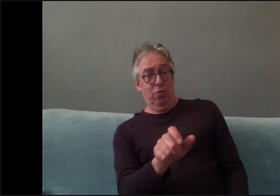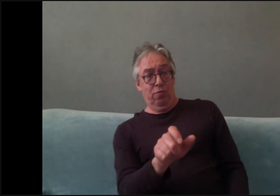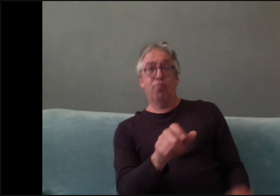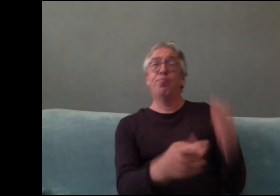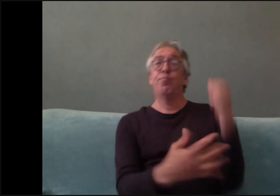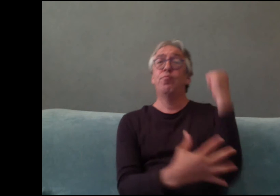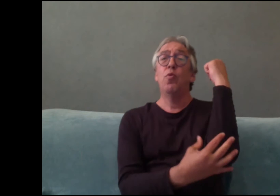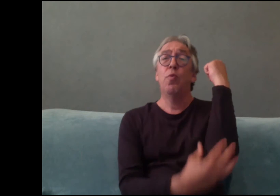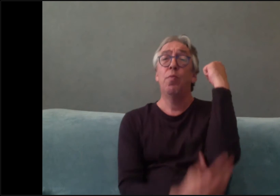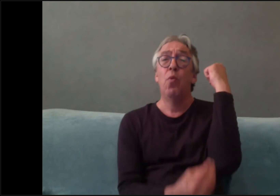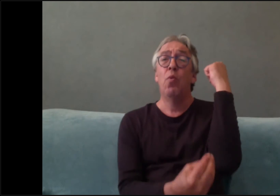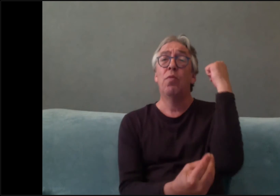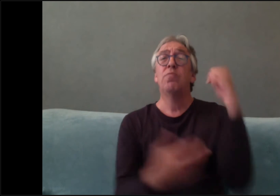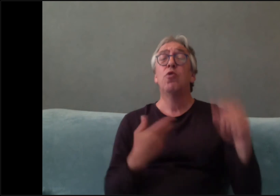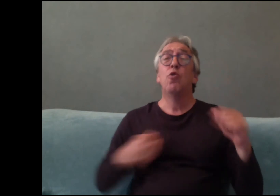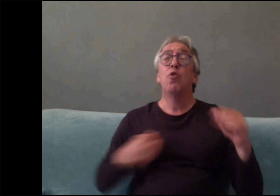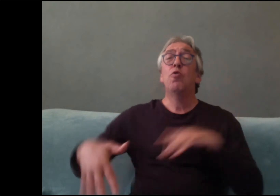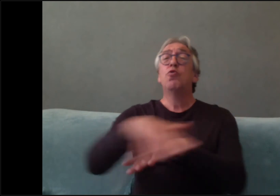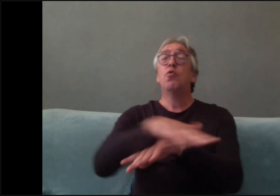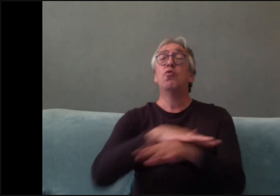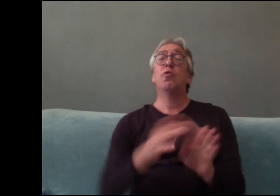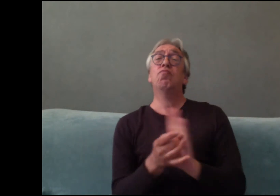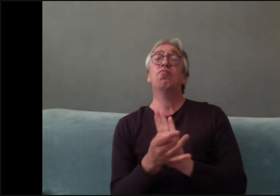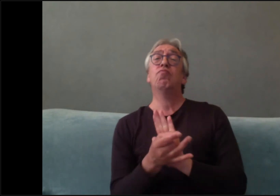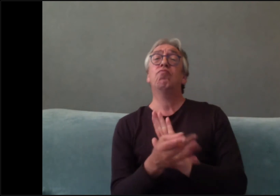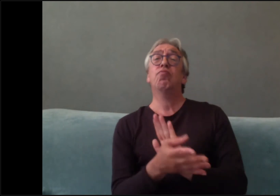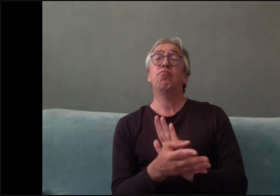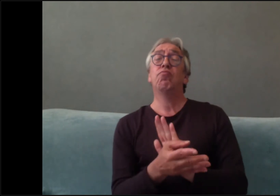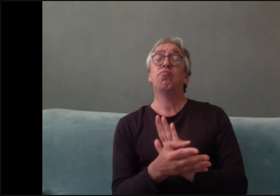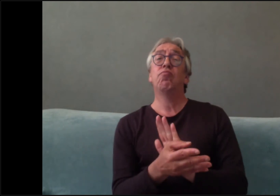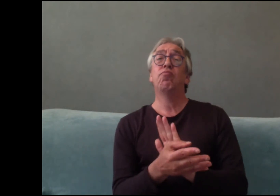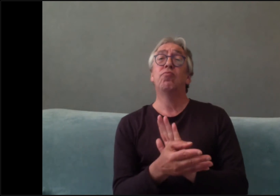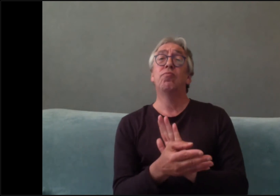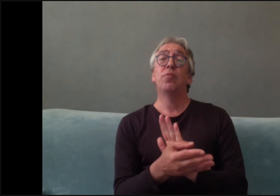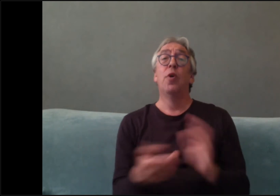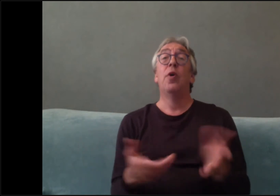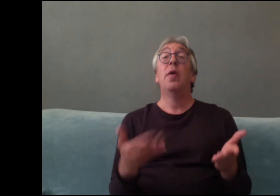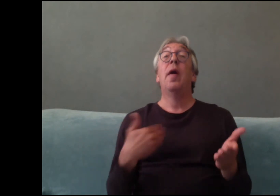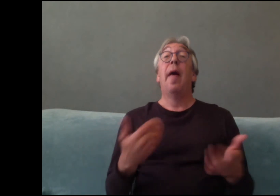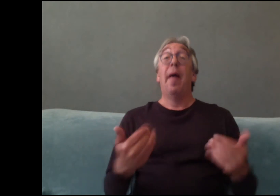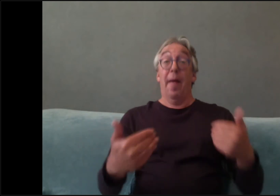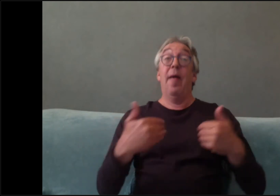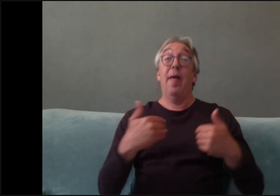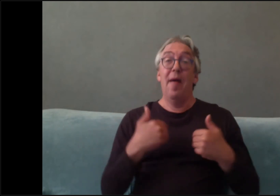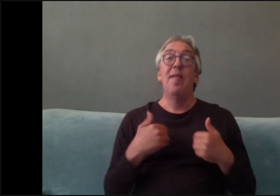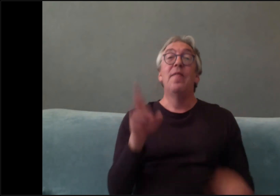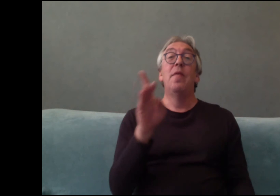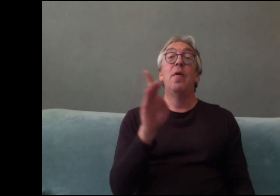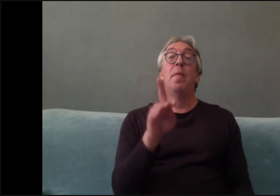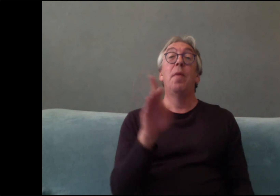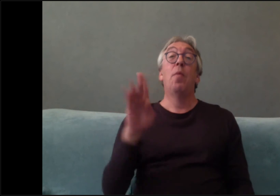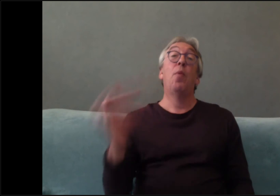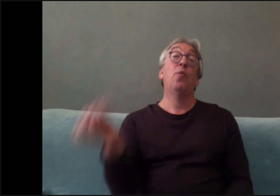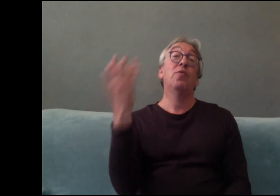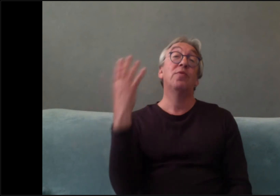short PowerPoint presentation for my own presentation. There will be some maps and some graphs